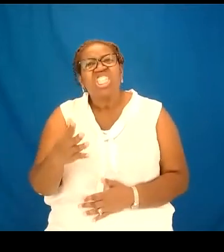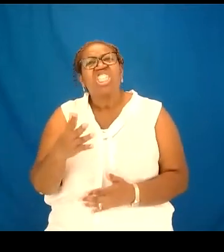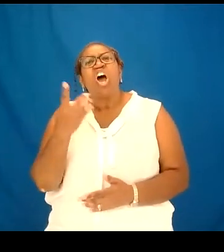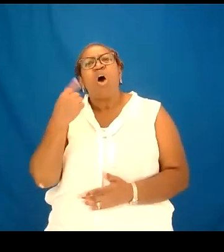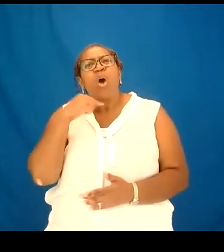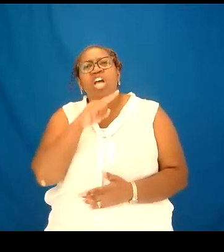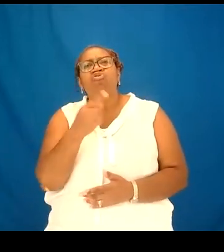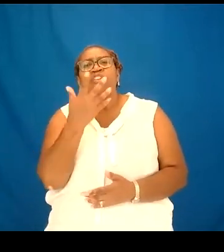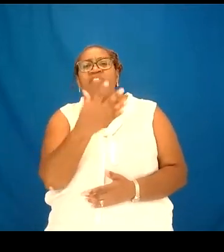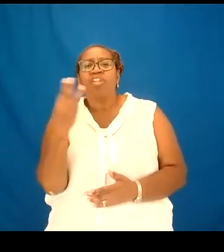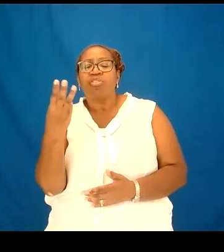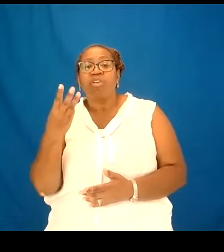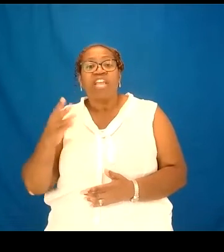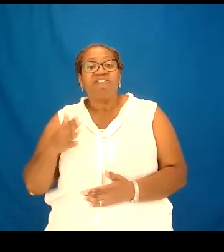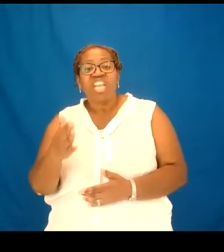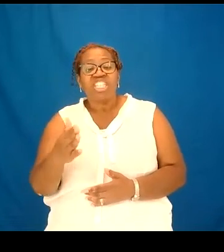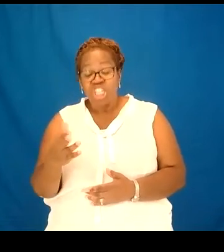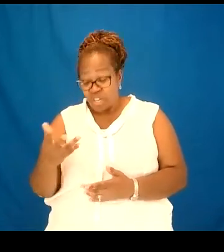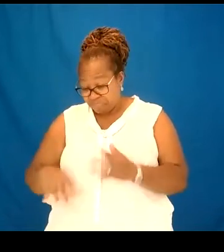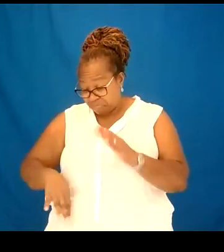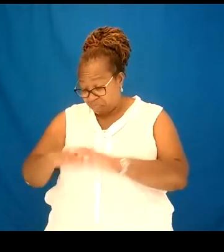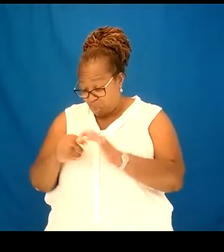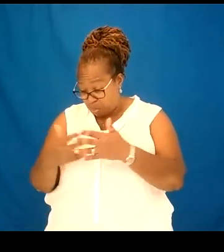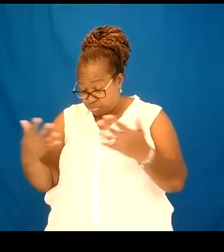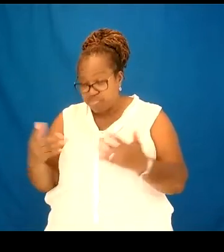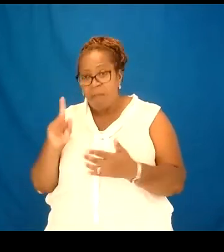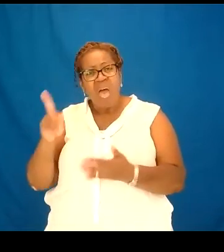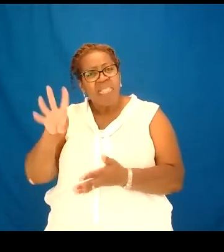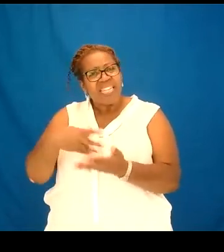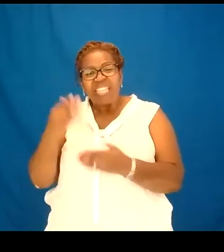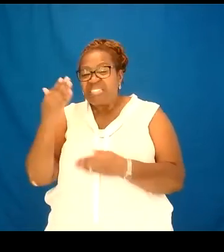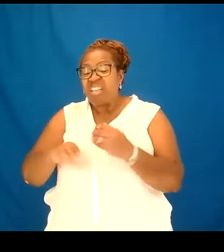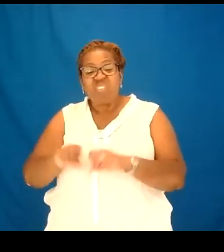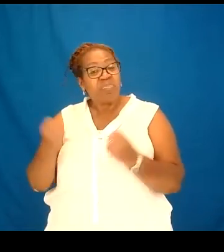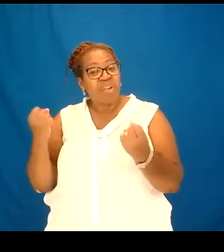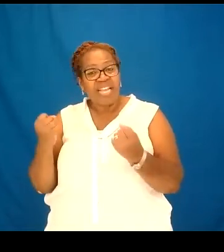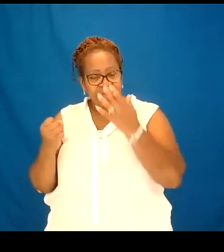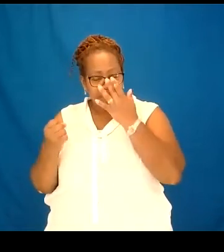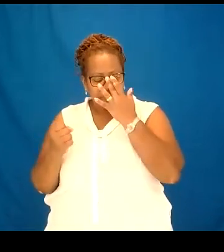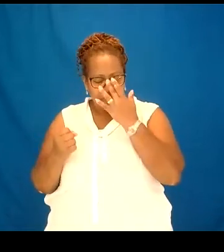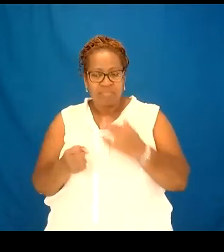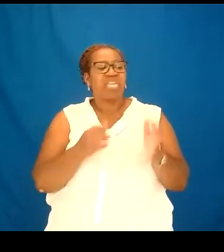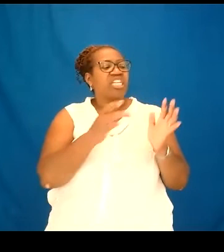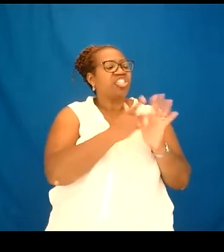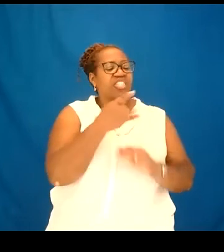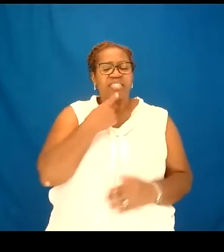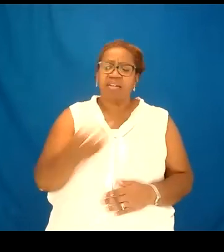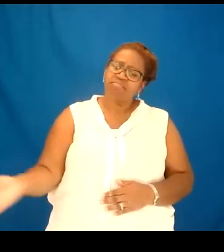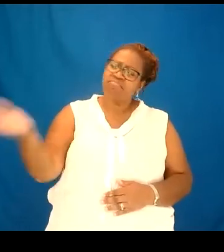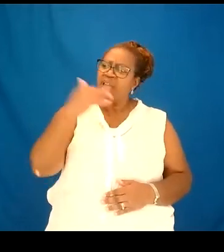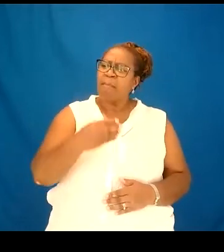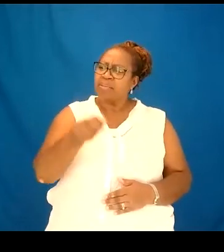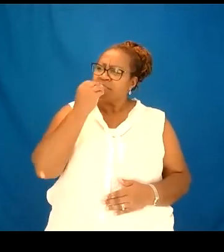153. But even with so many, the net was not torn. Jesus said to them, "Come and have